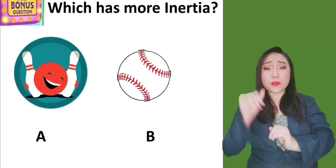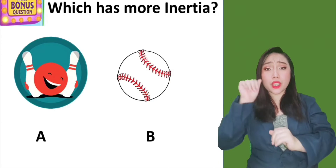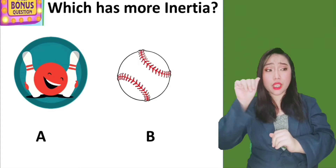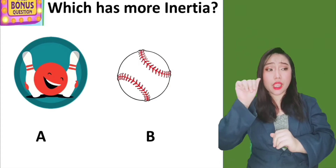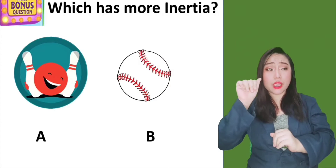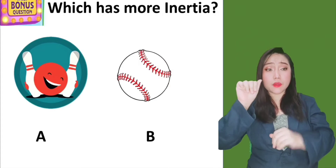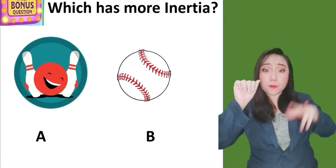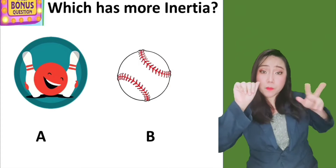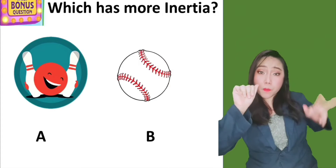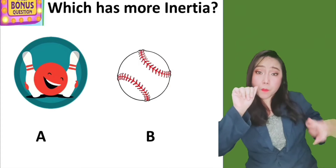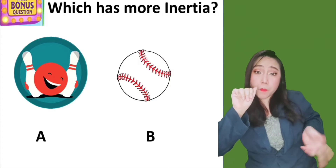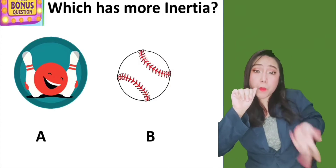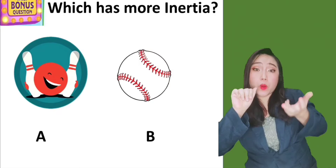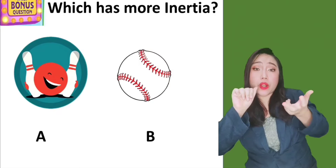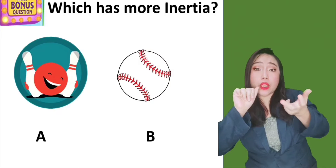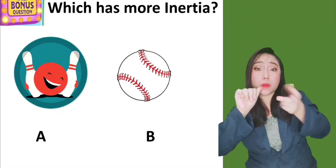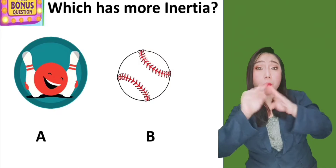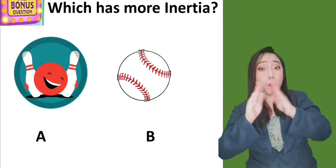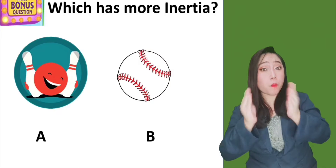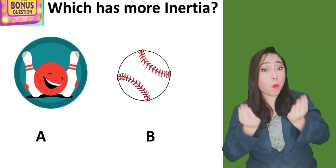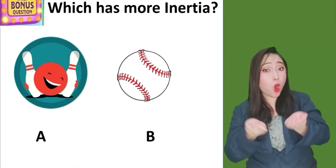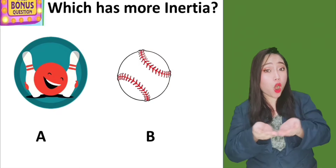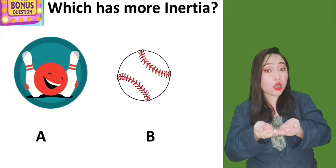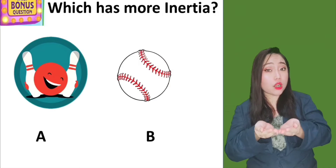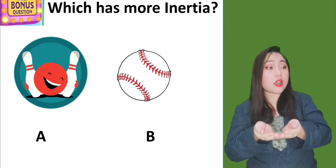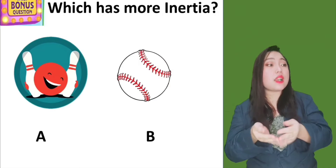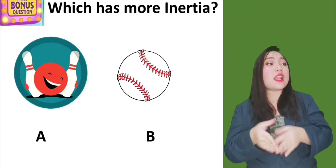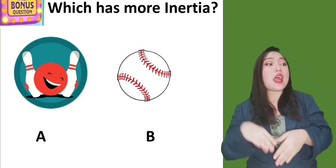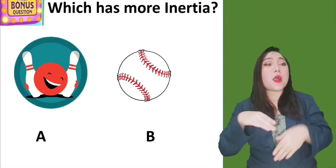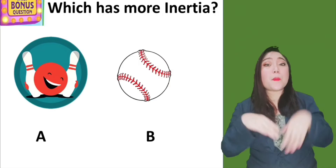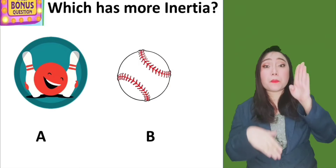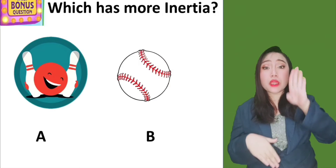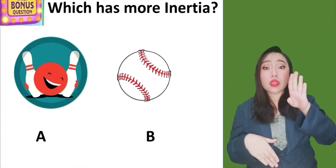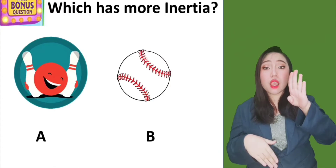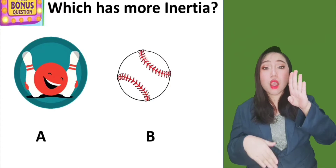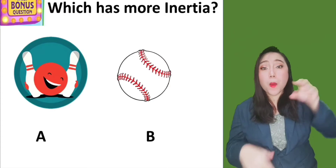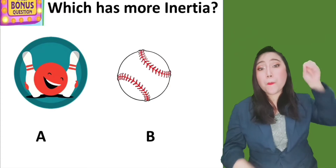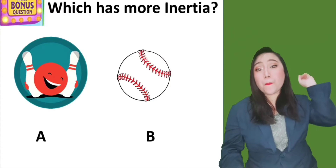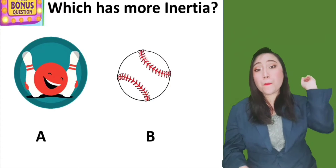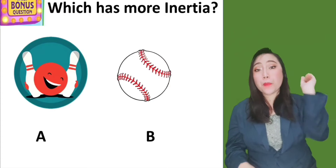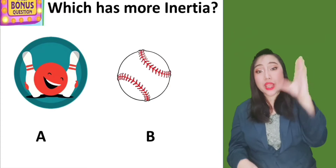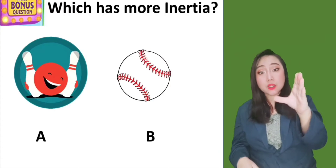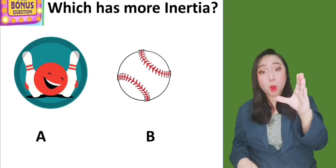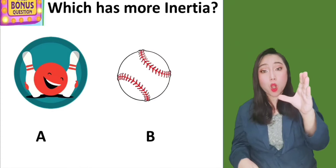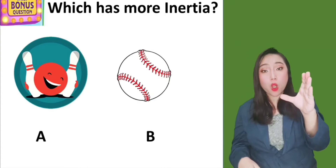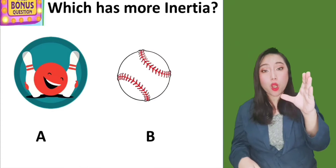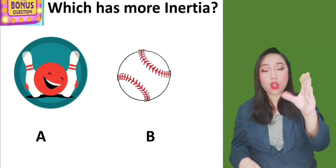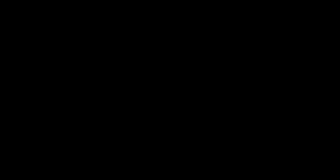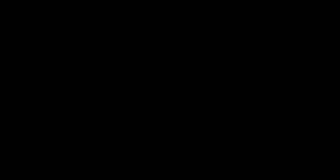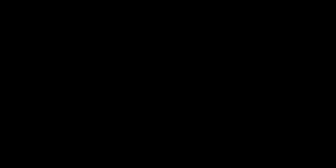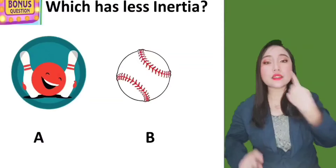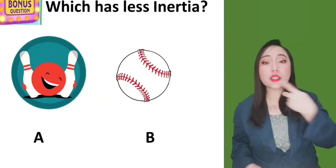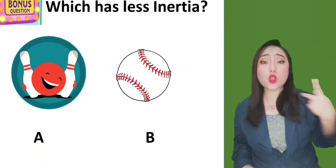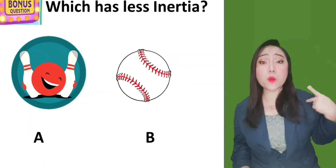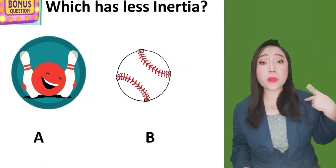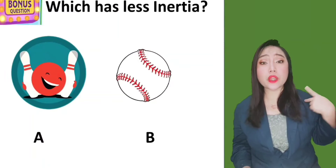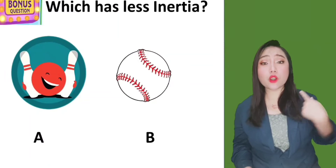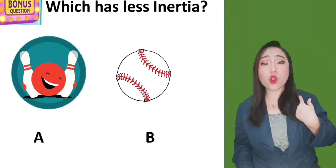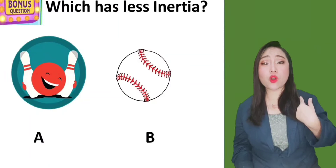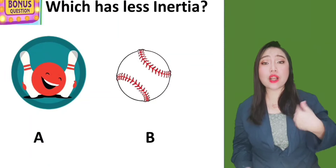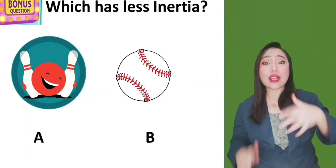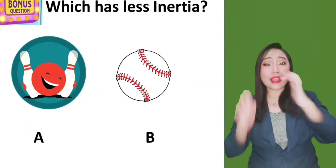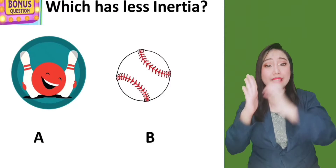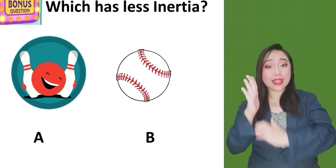Which among the two has more inertia? A. The bowling ball or B. The baseball?